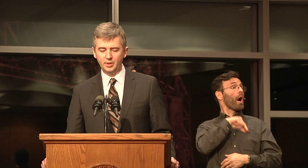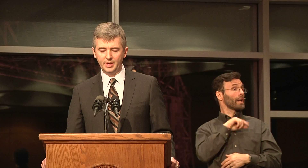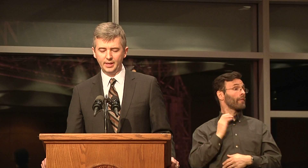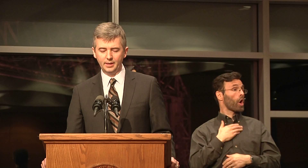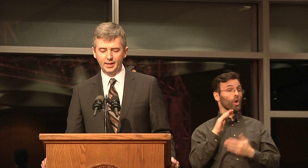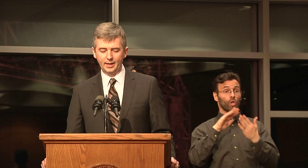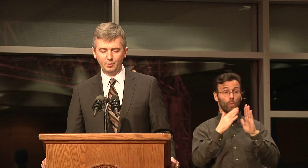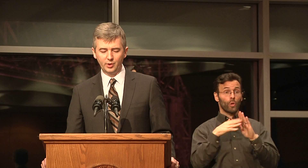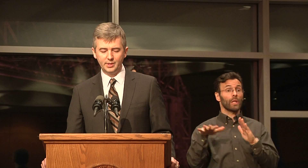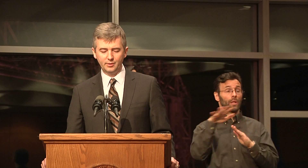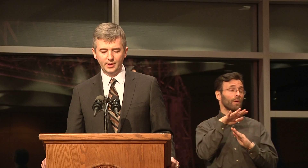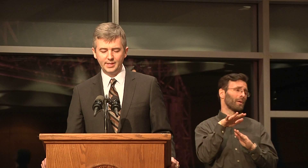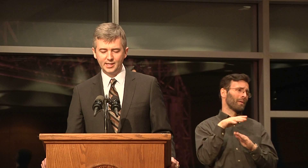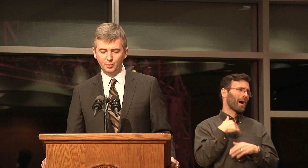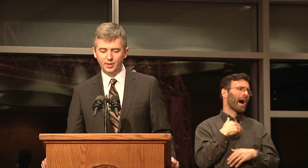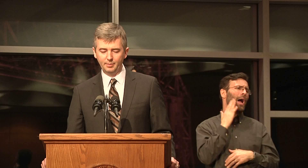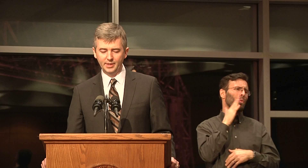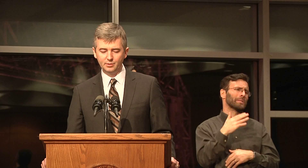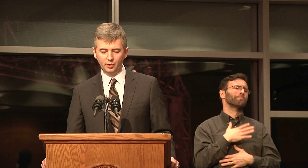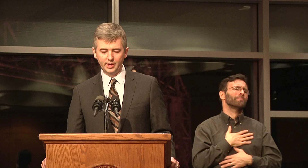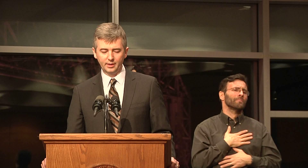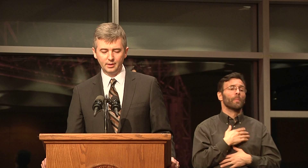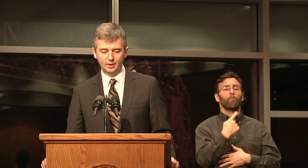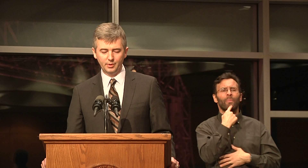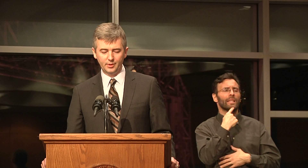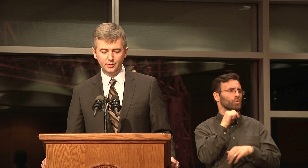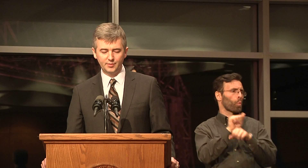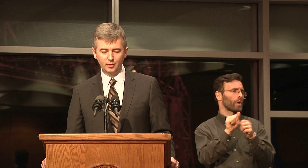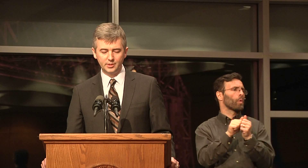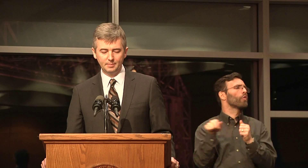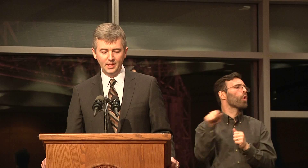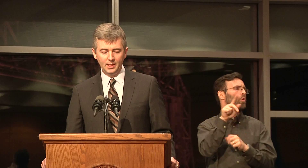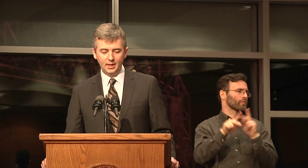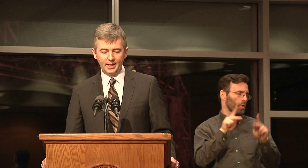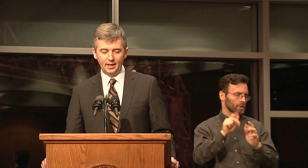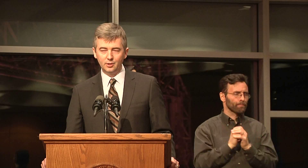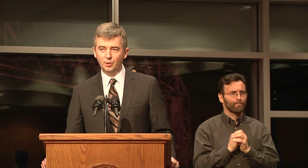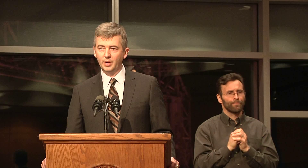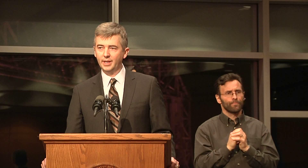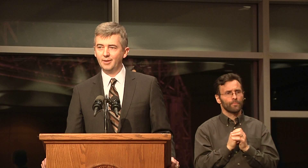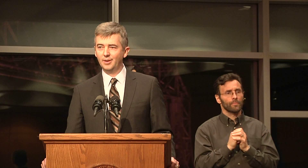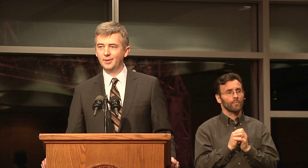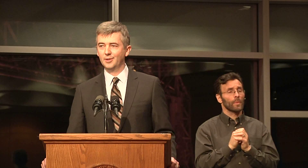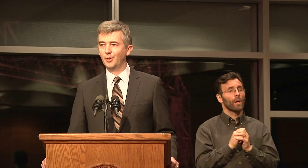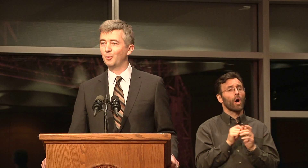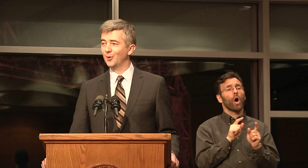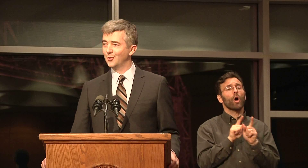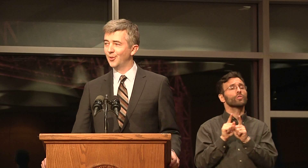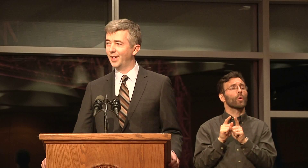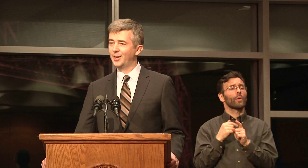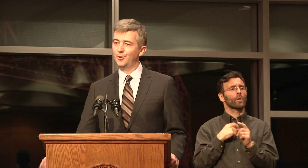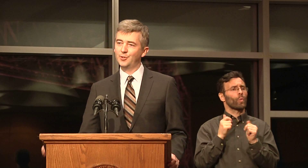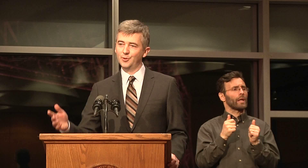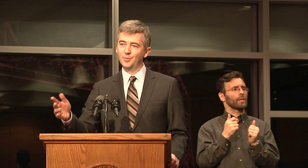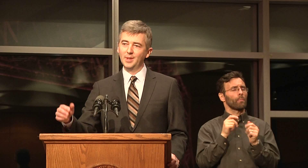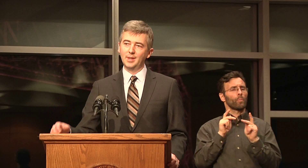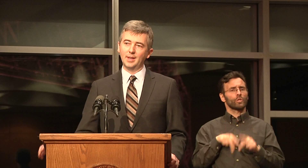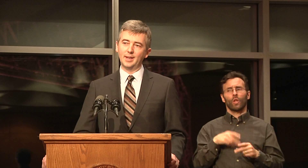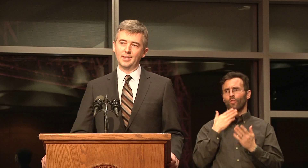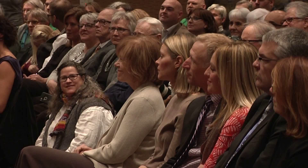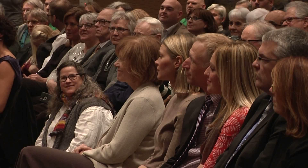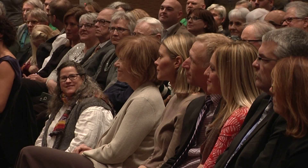our community, and I am going to desperately miss working with those folks. And I also want to give a quick personal thank you